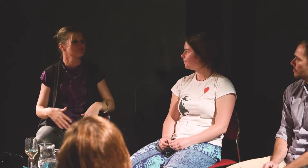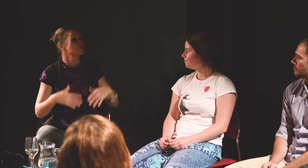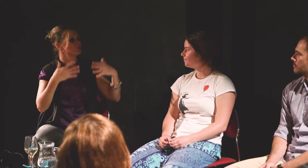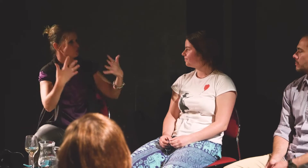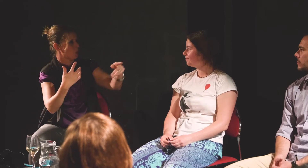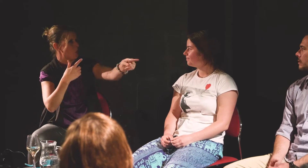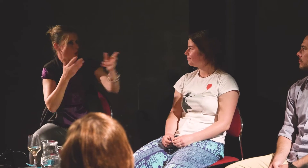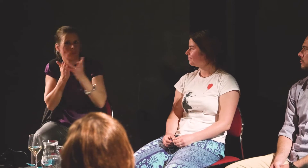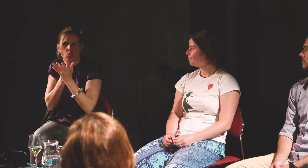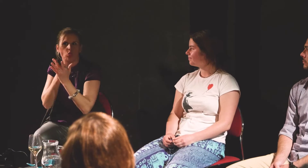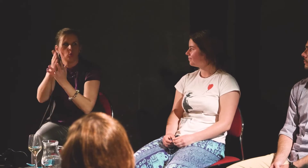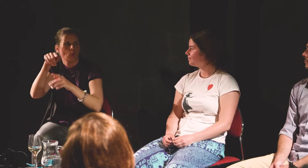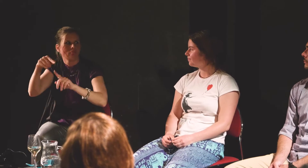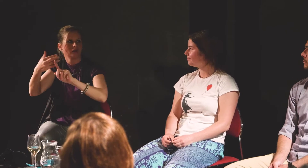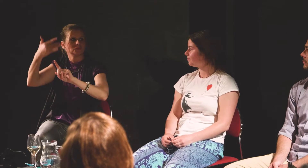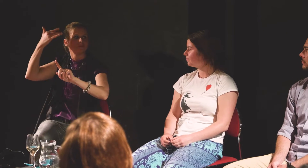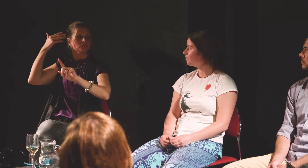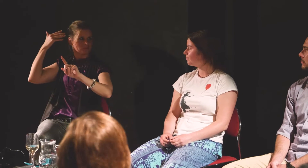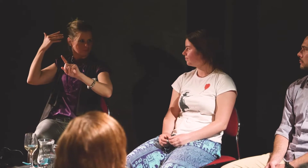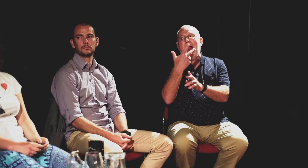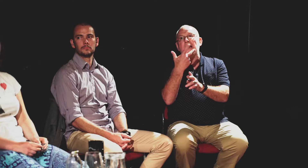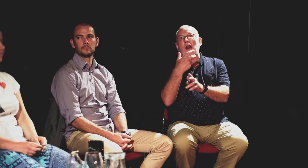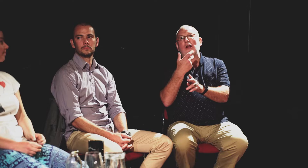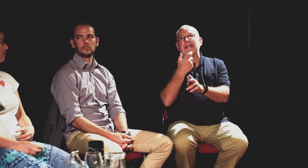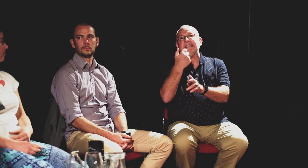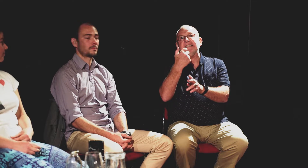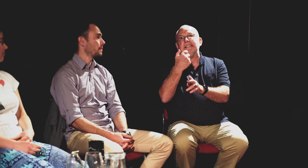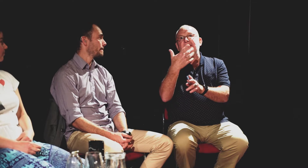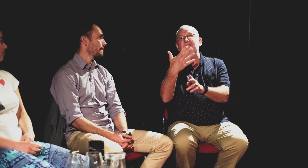evolved from there. So that was huge for us. So that was a bit of historical information.